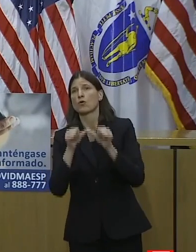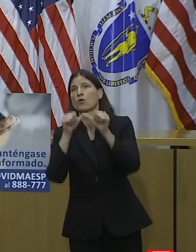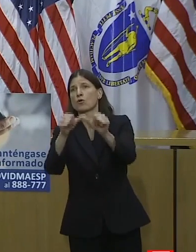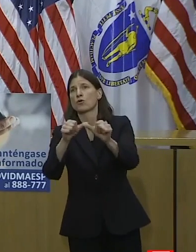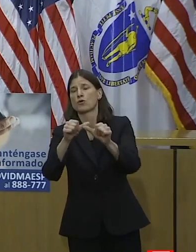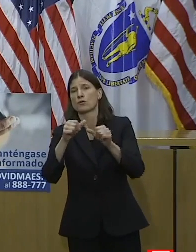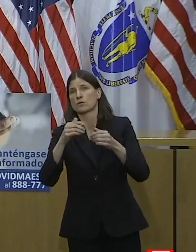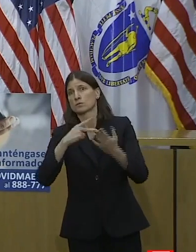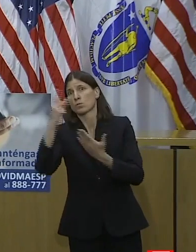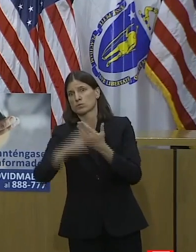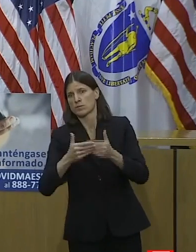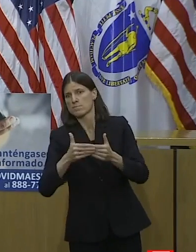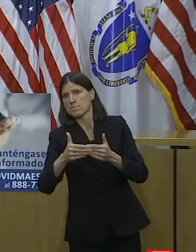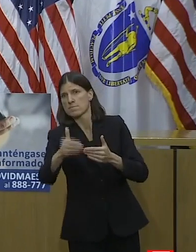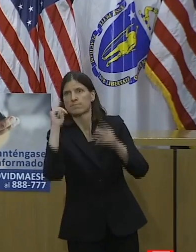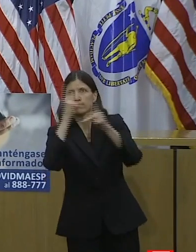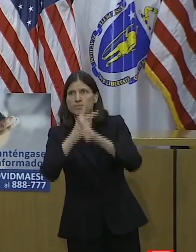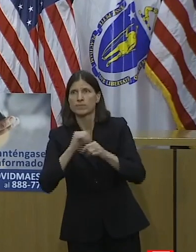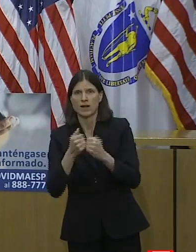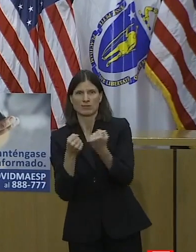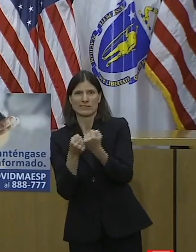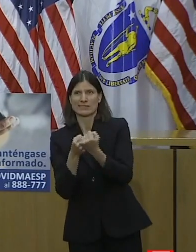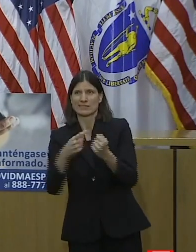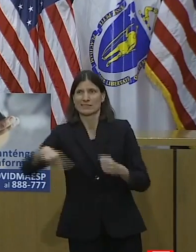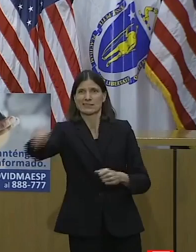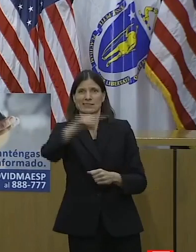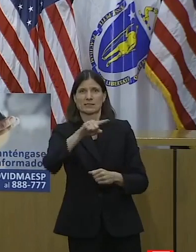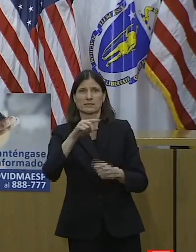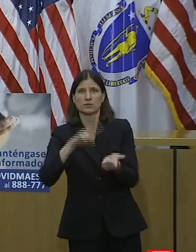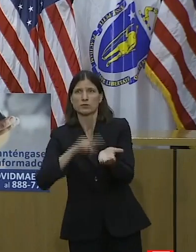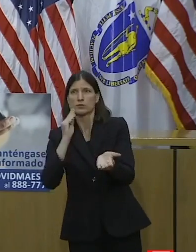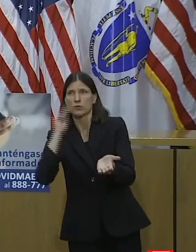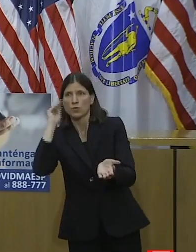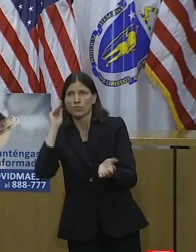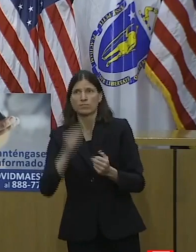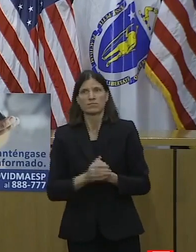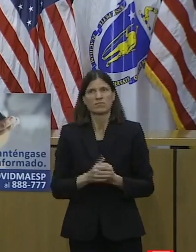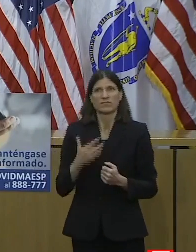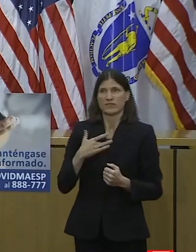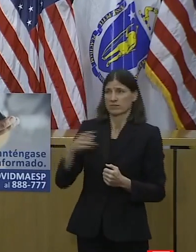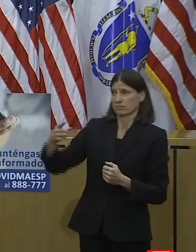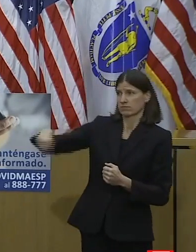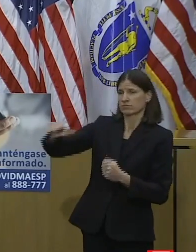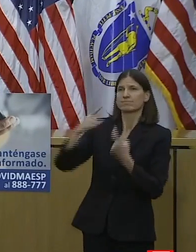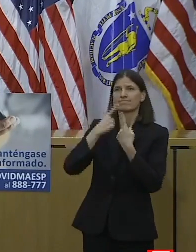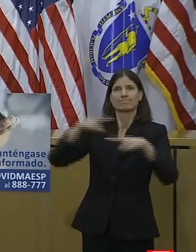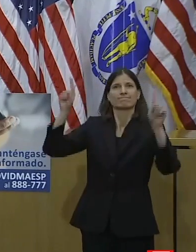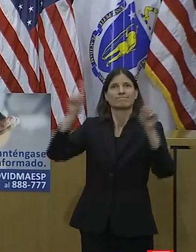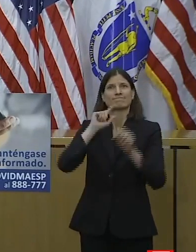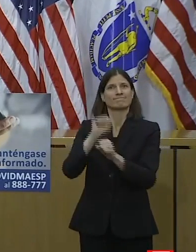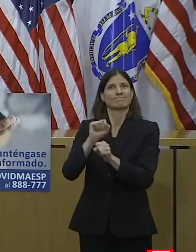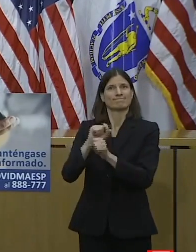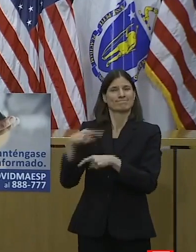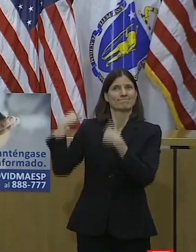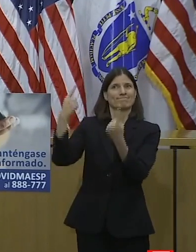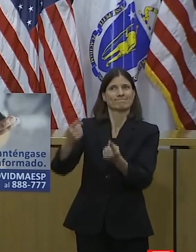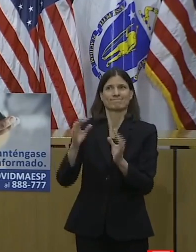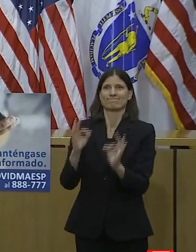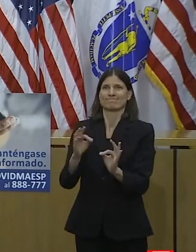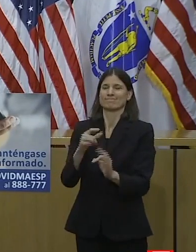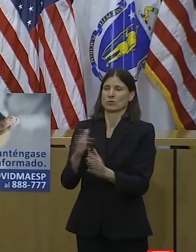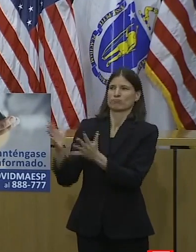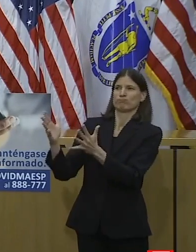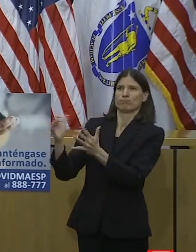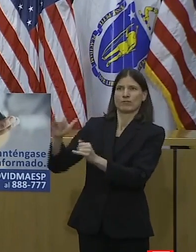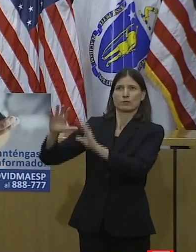of community providers as a result. The COVID-19 outbreak has undoubtedly put a strain on the staff